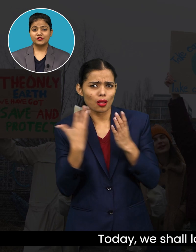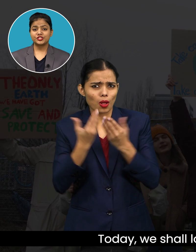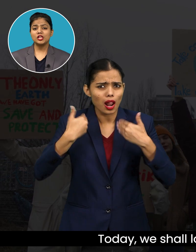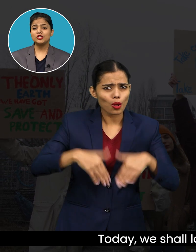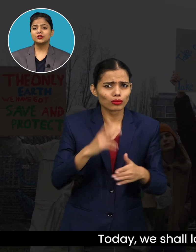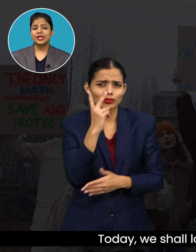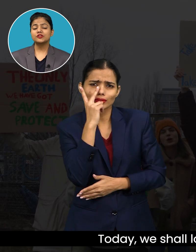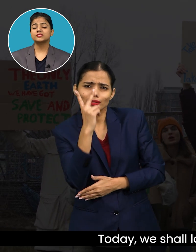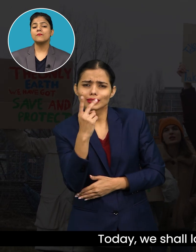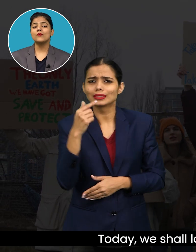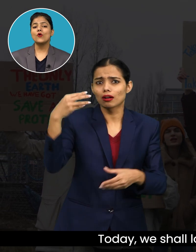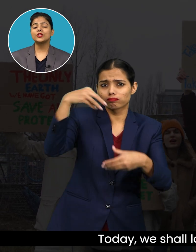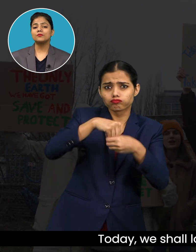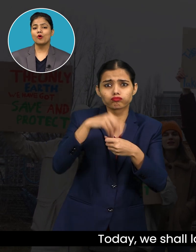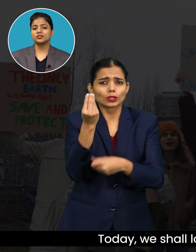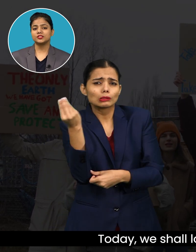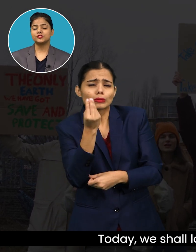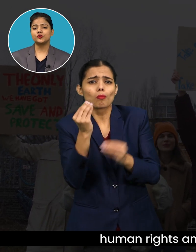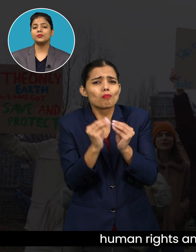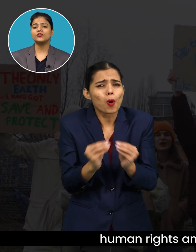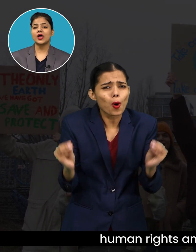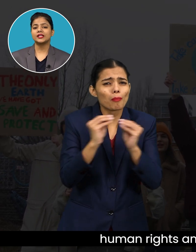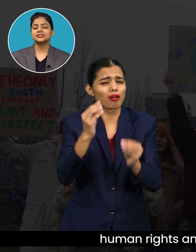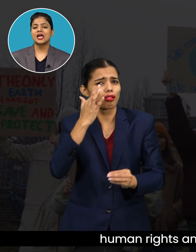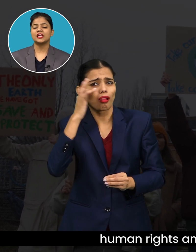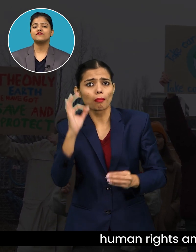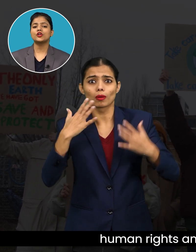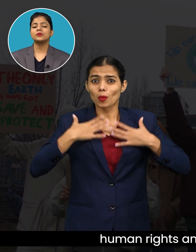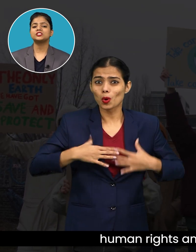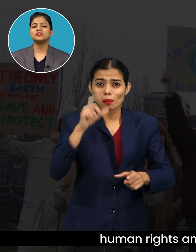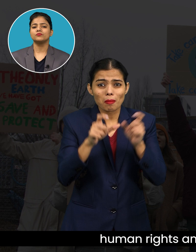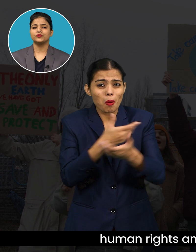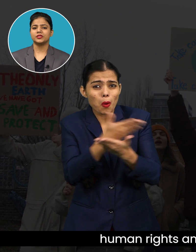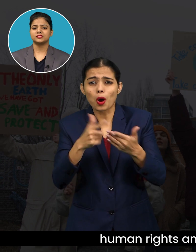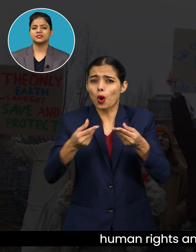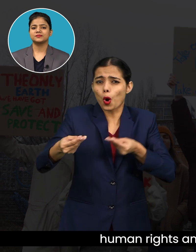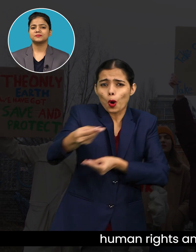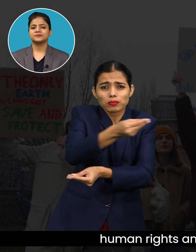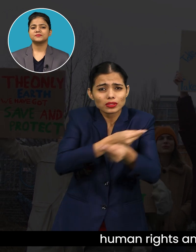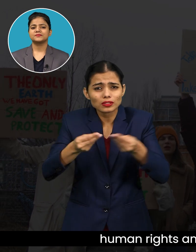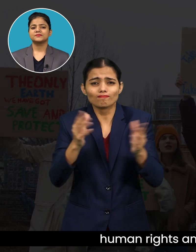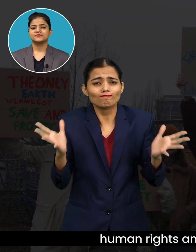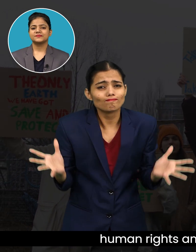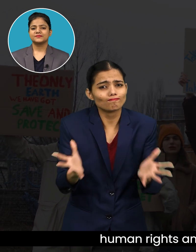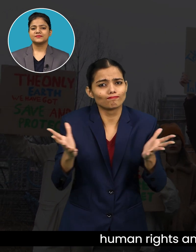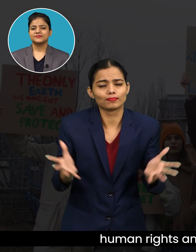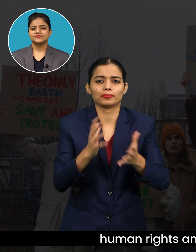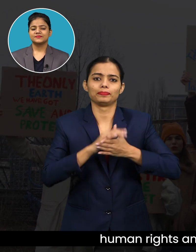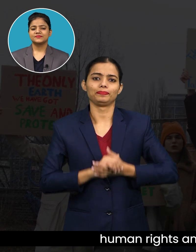Today, we shall look into some more important human rights and environmental movements.